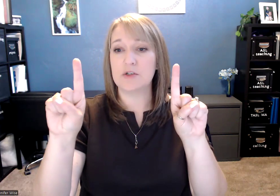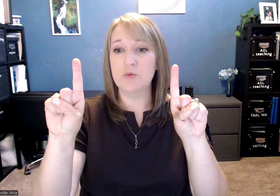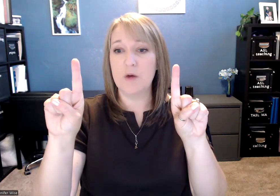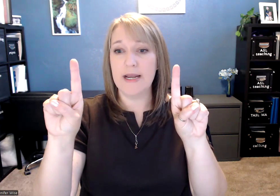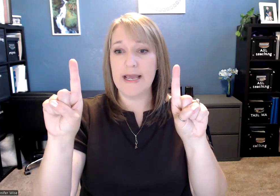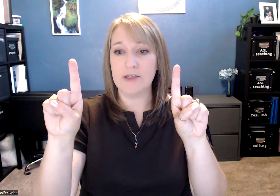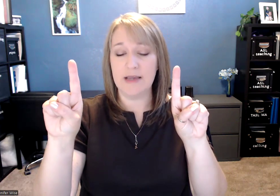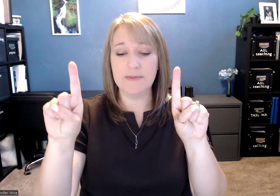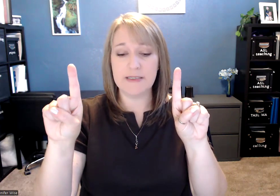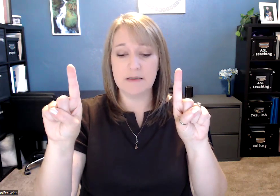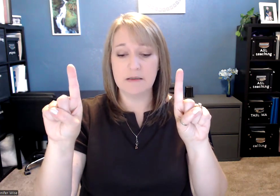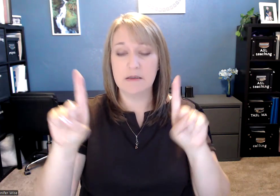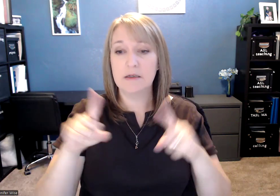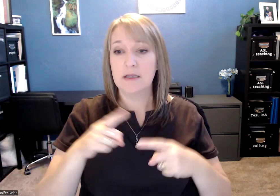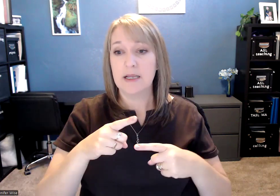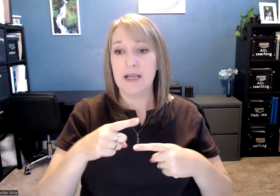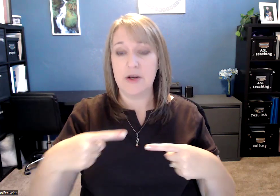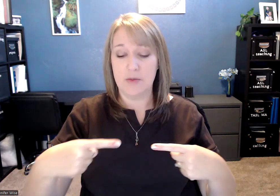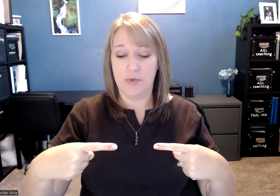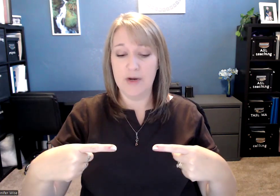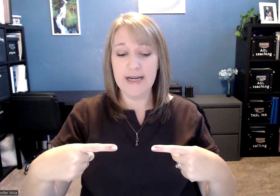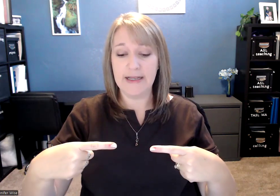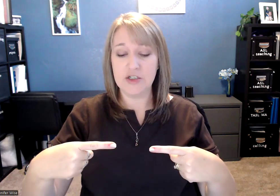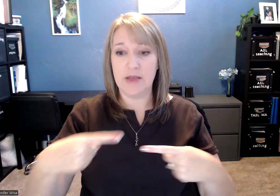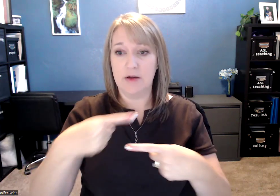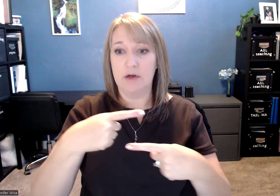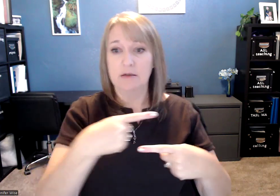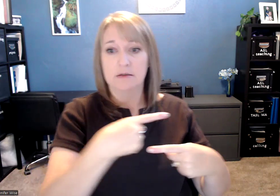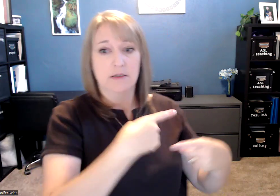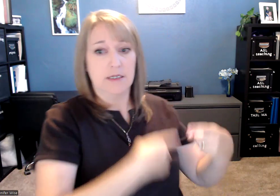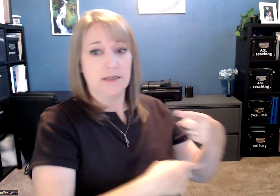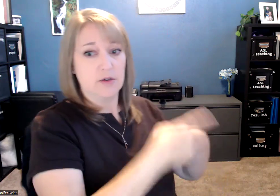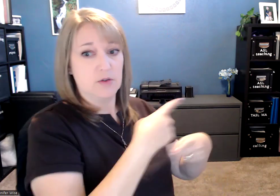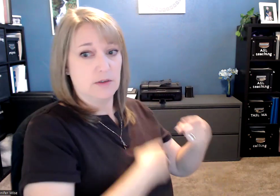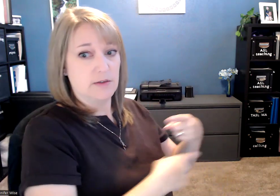2 one-hand shapes, and you point at each other, and then you do little